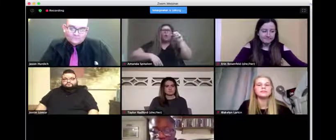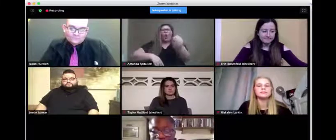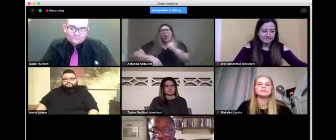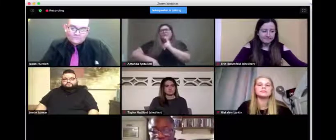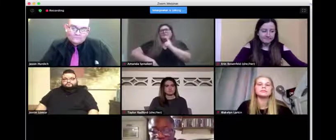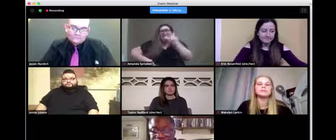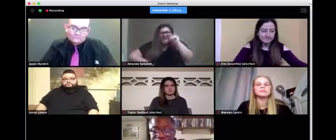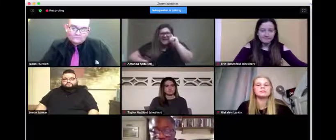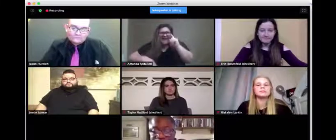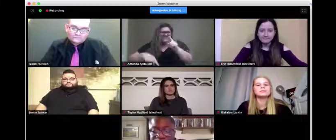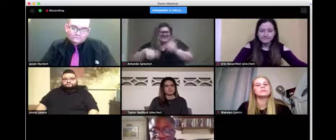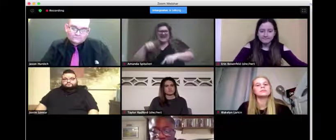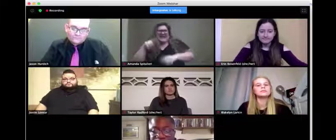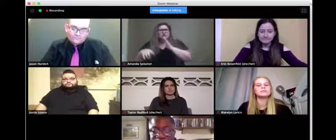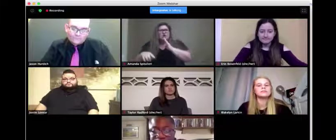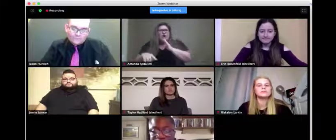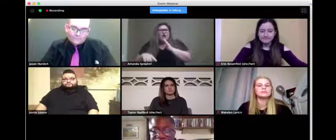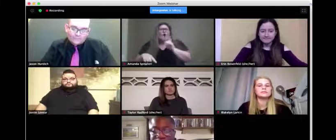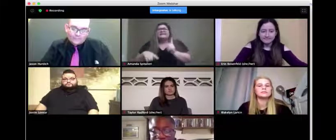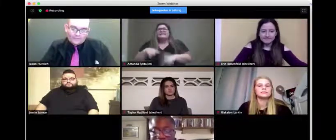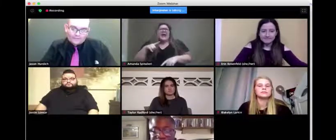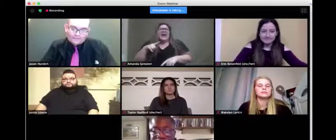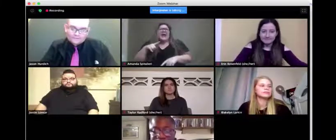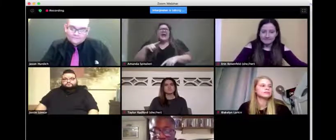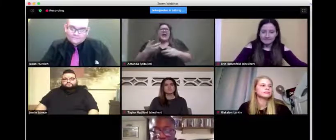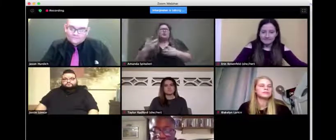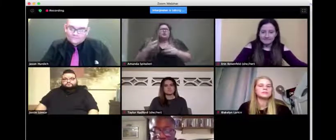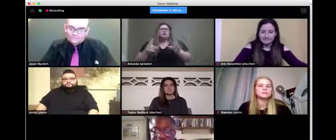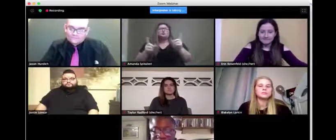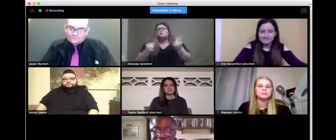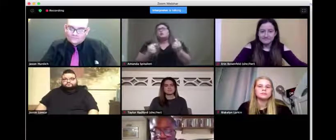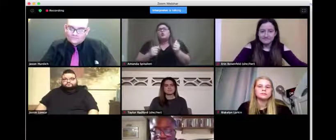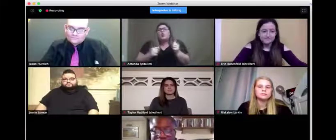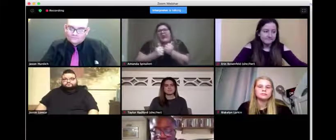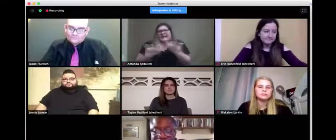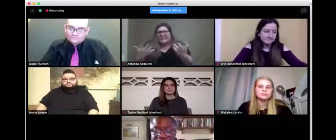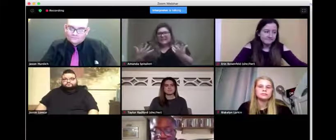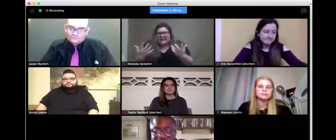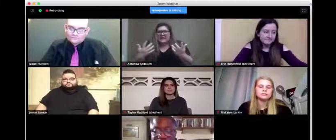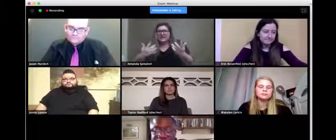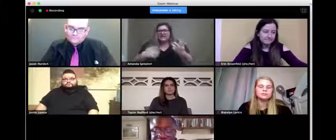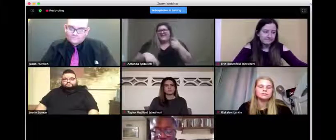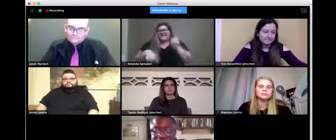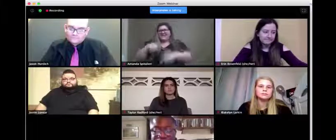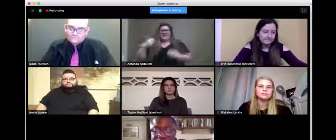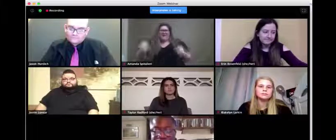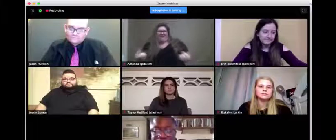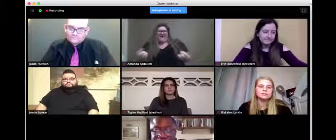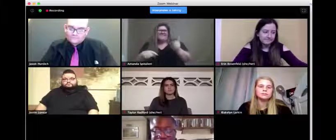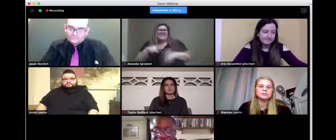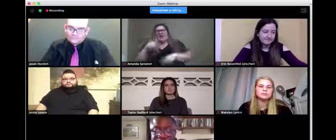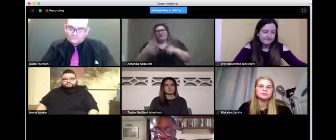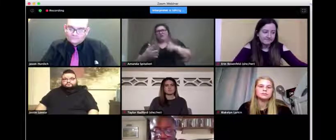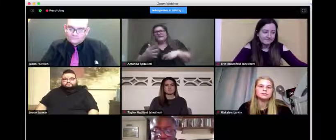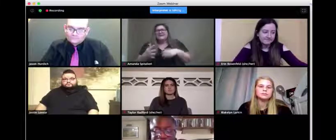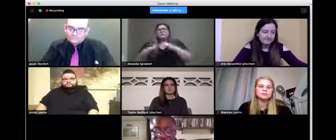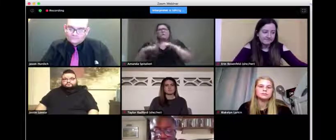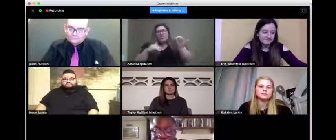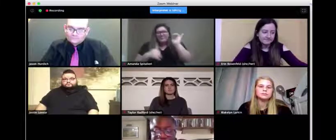do anything, or they can't drive, or they can't read, people like that. So you have to just try to